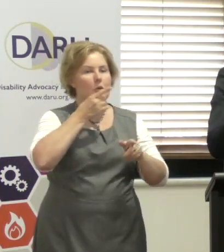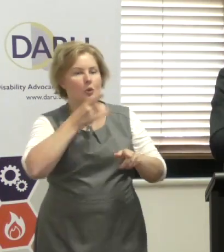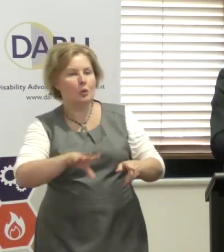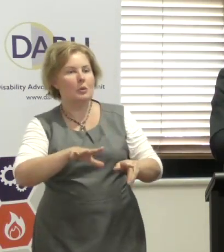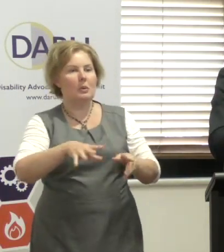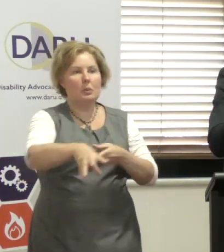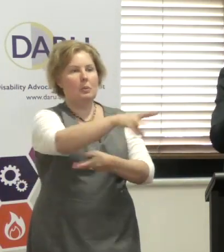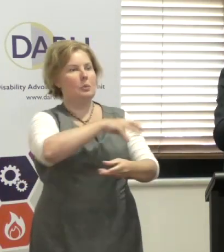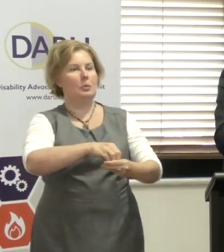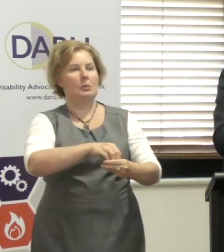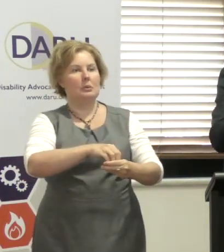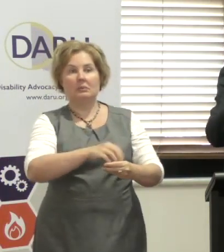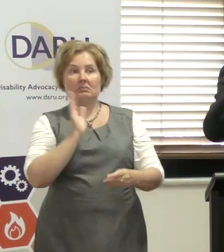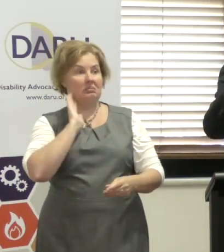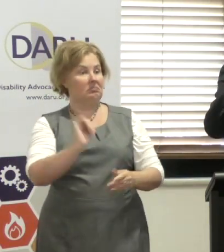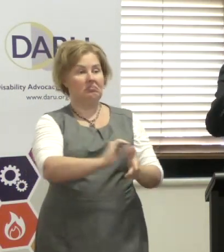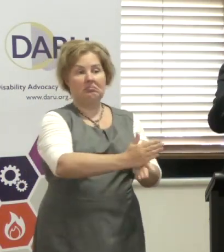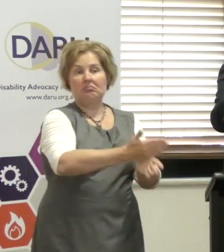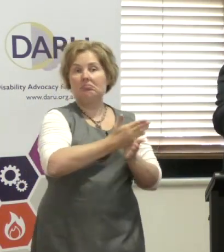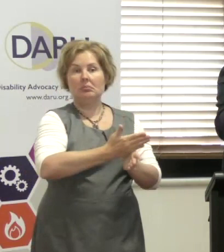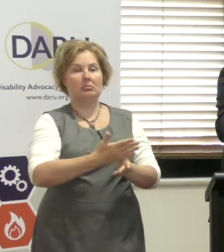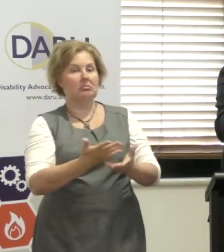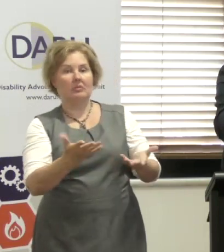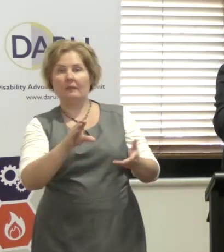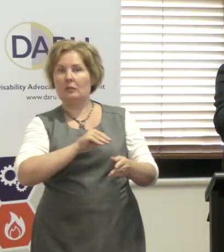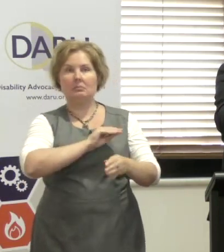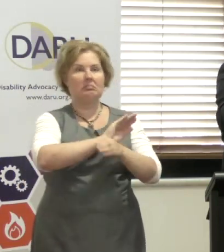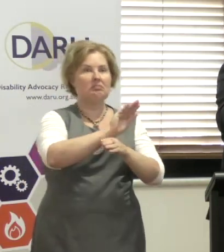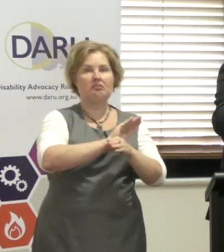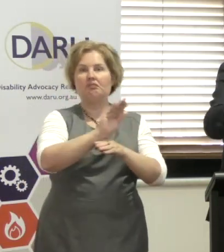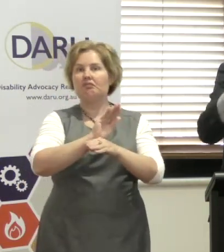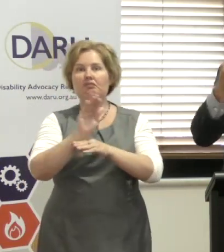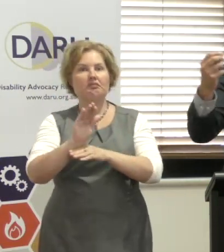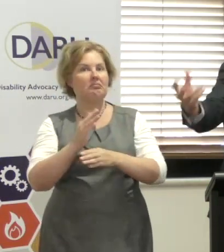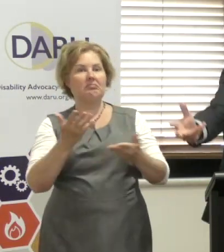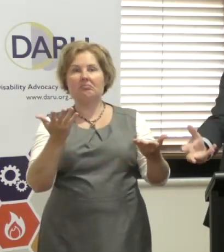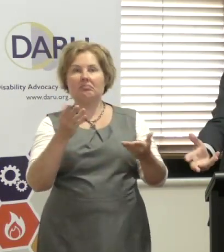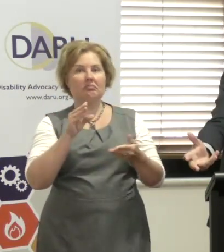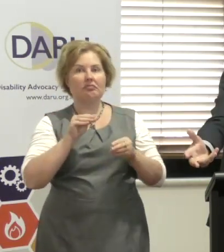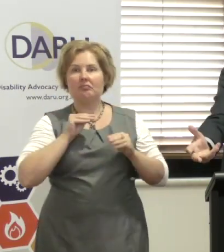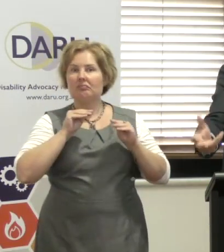be included, whether they're Aboriginal, whether they're from an ethnic background,